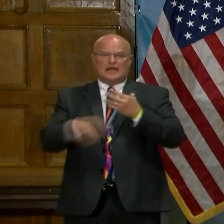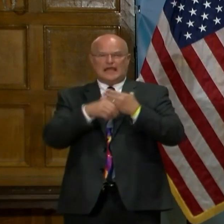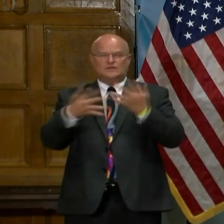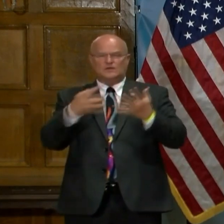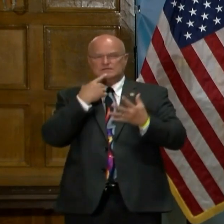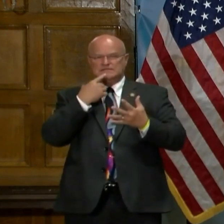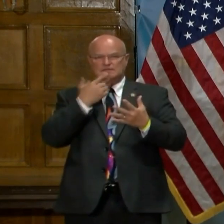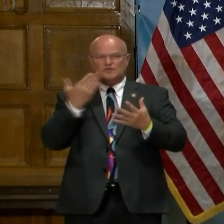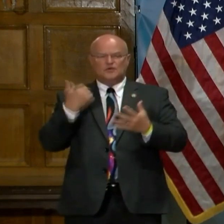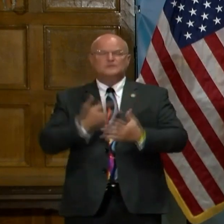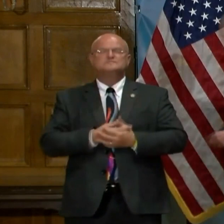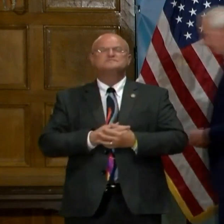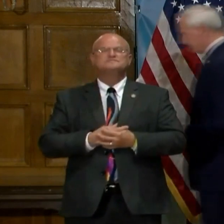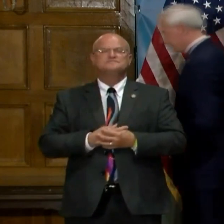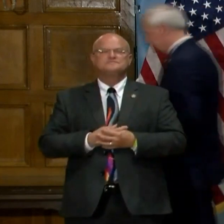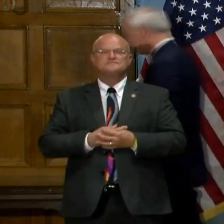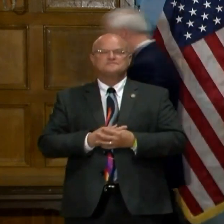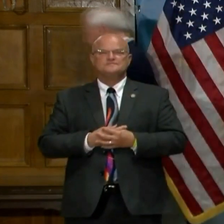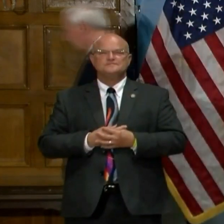add to what we said before.